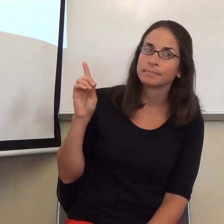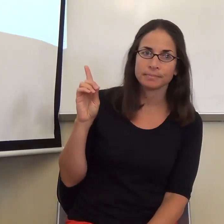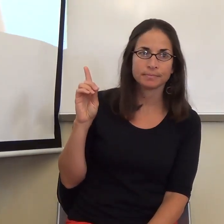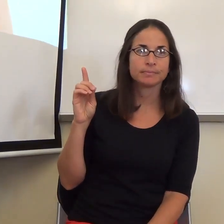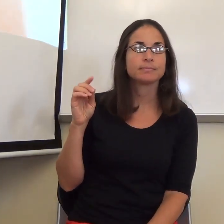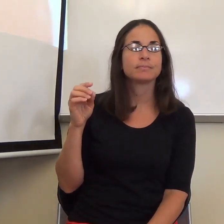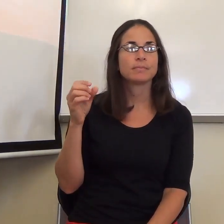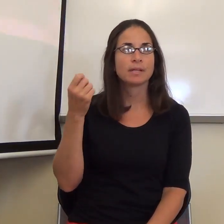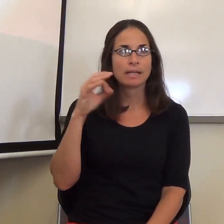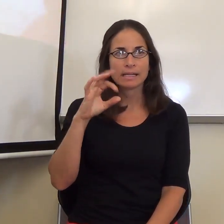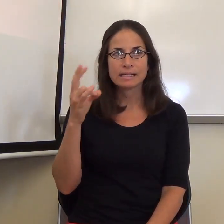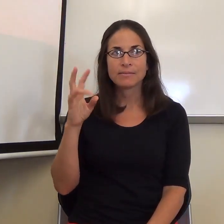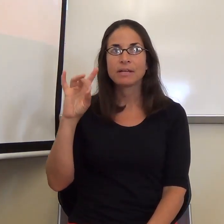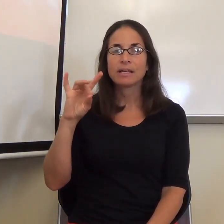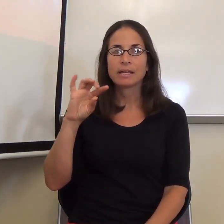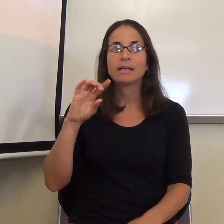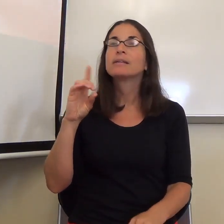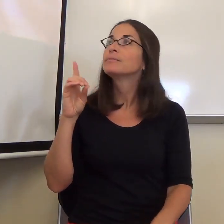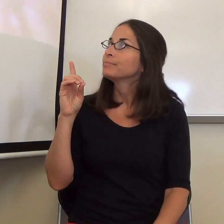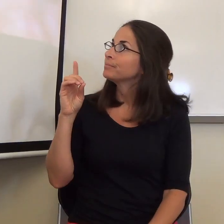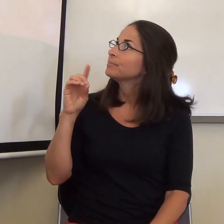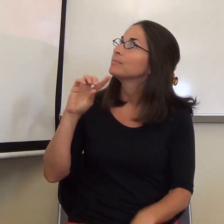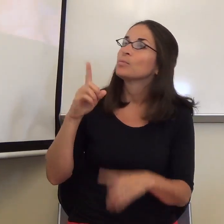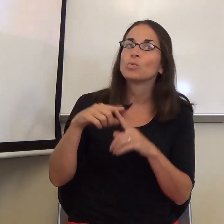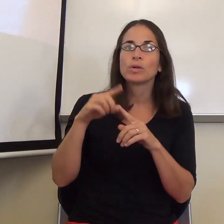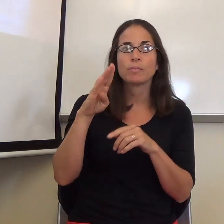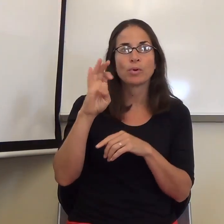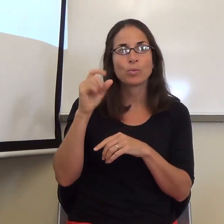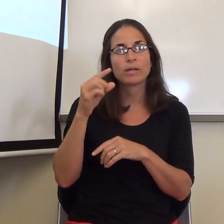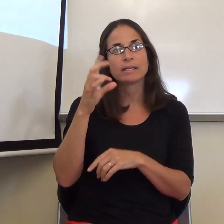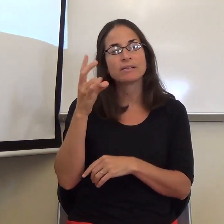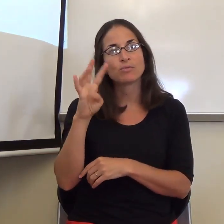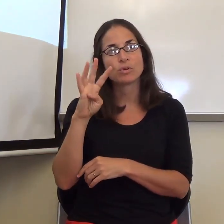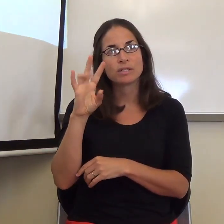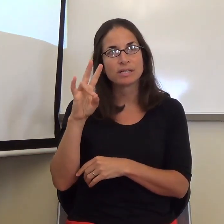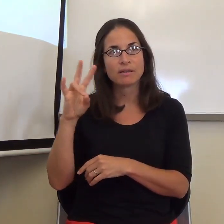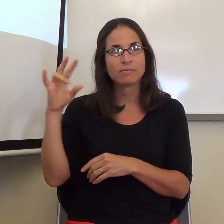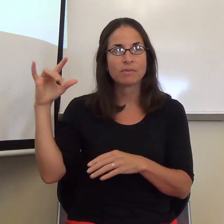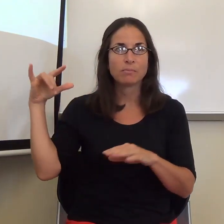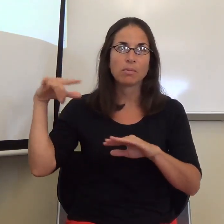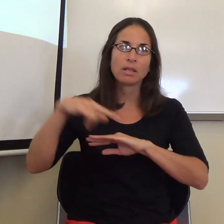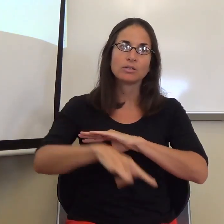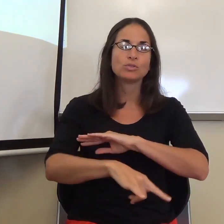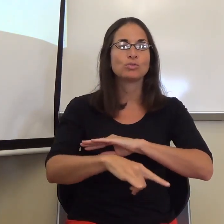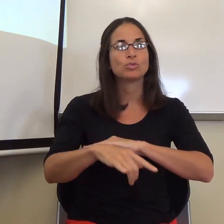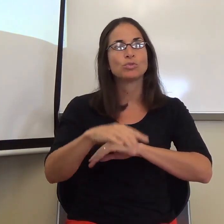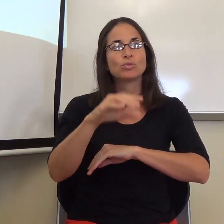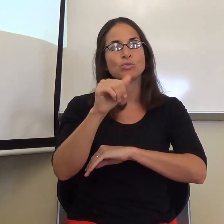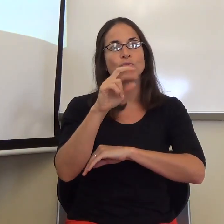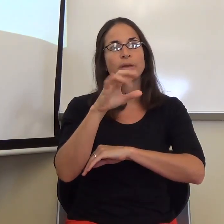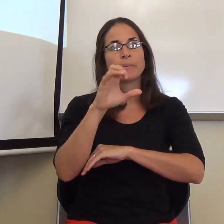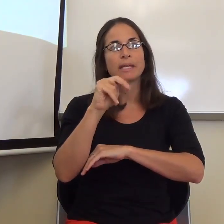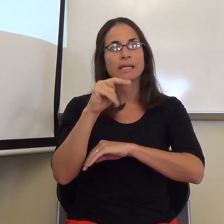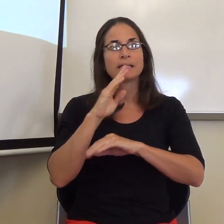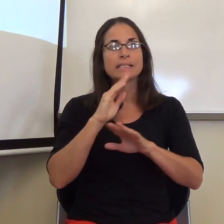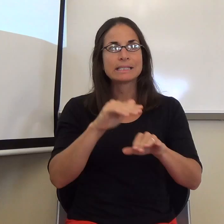when a Boeing 747 plunged into the Arabian Sea,